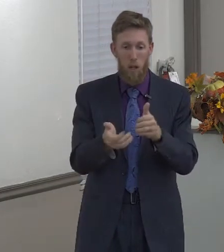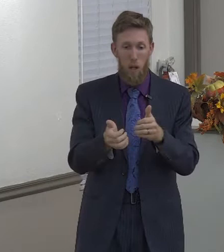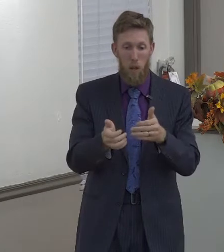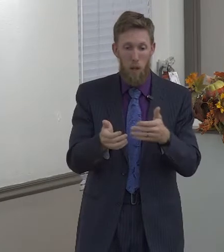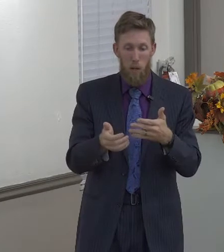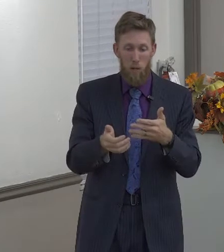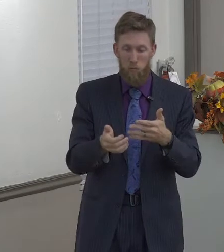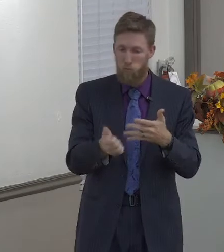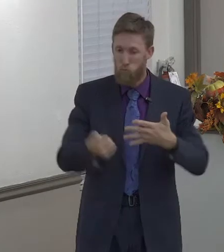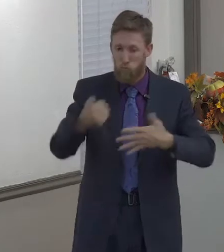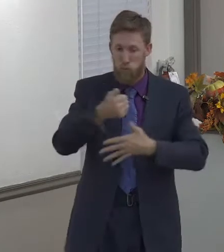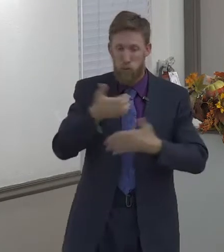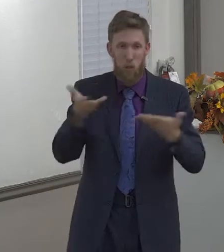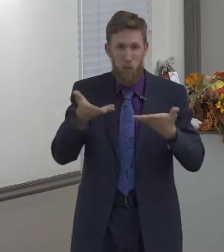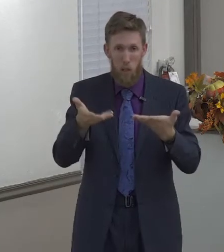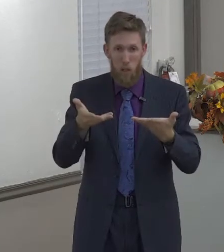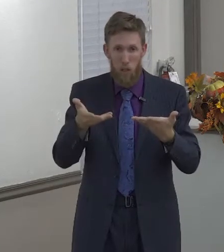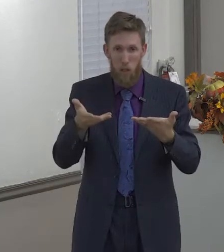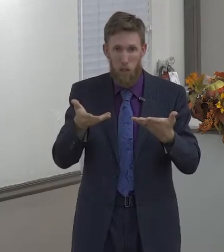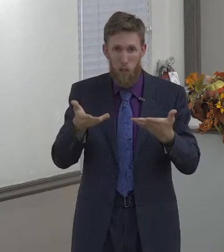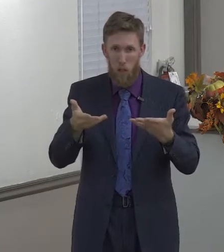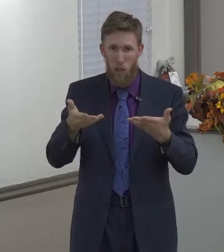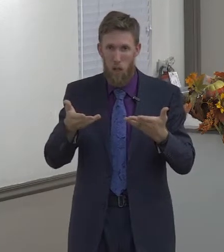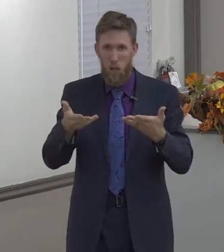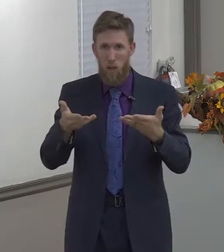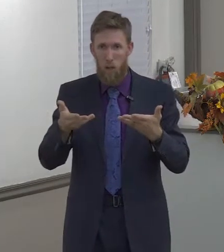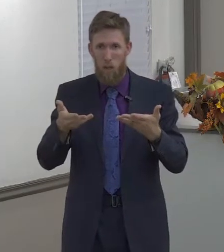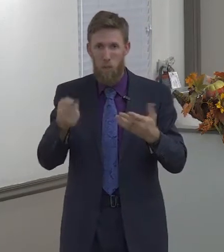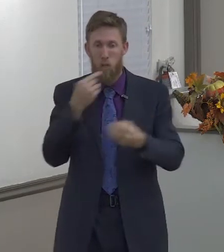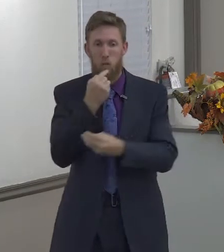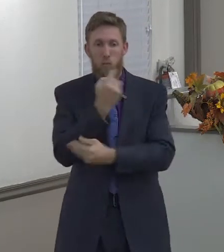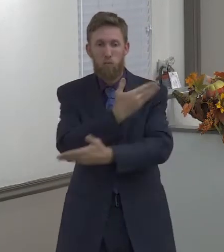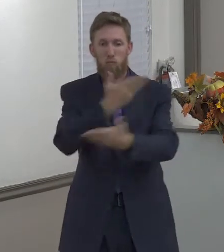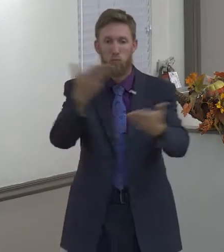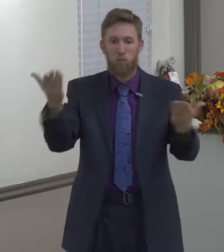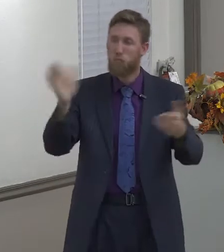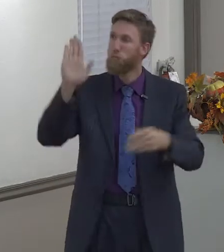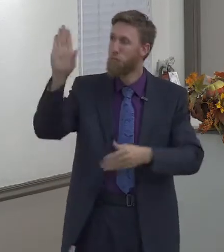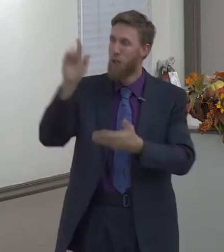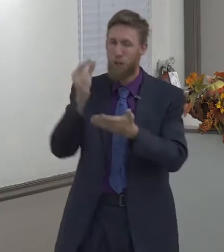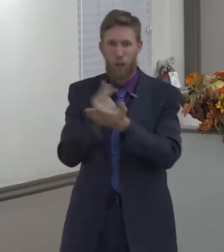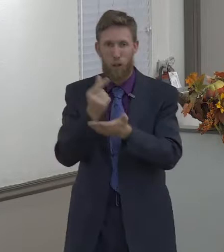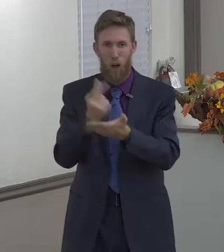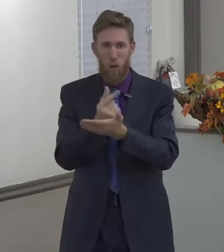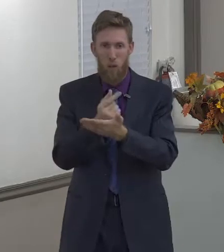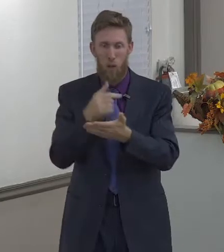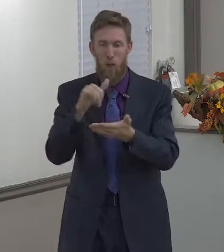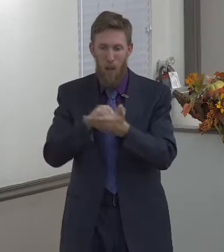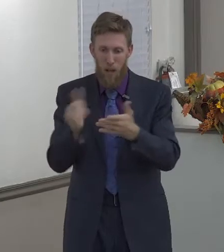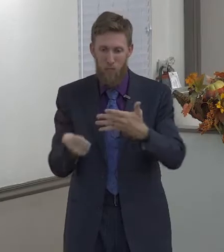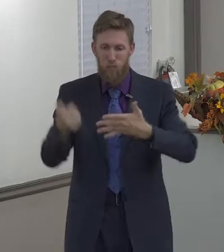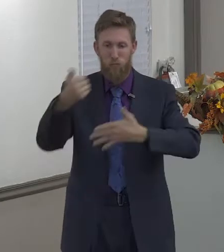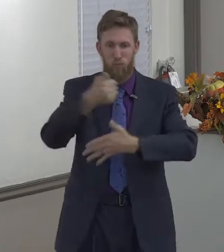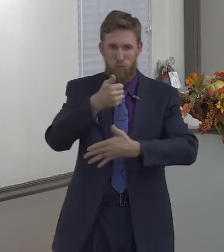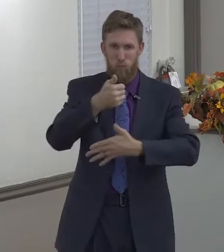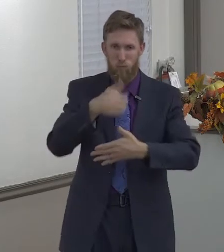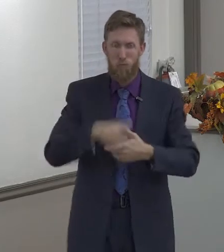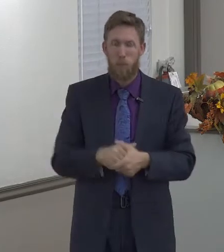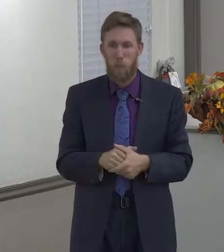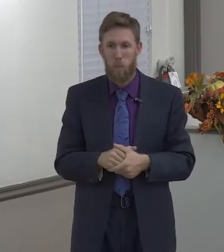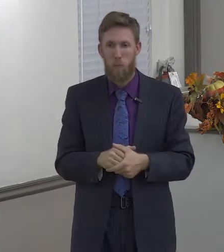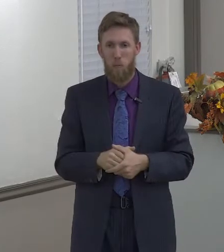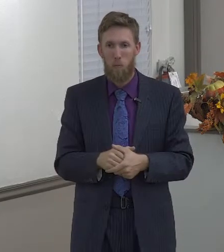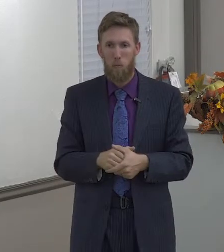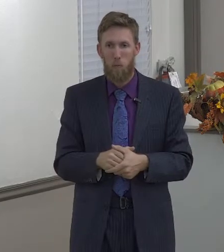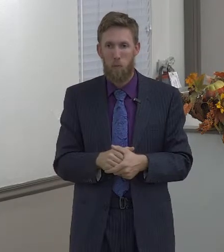to be preeminent in our own lives, reaching that next soul for Christ. And so everything we do here, we strive